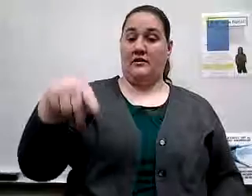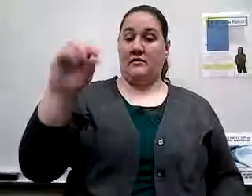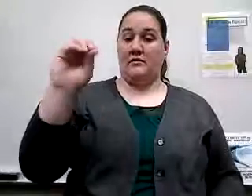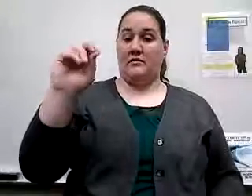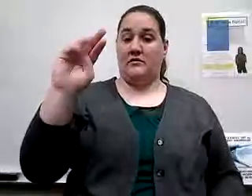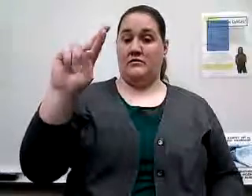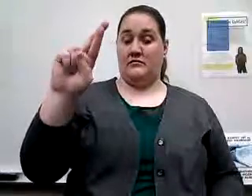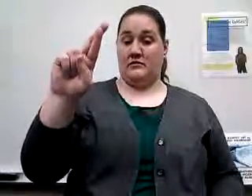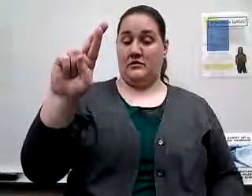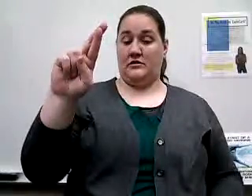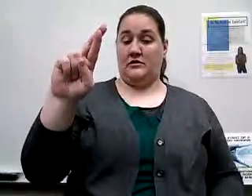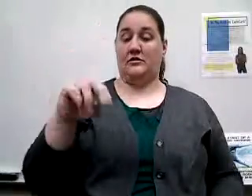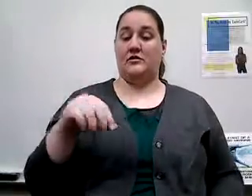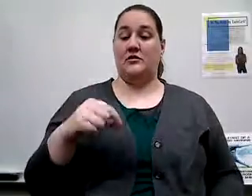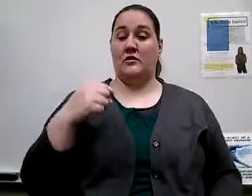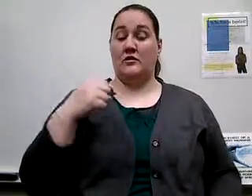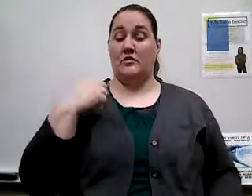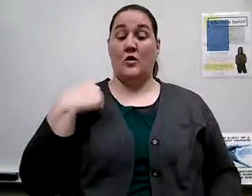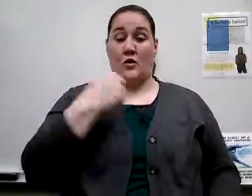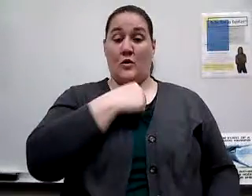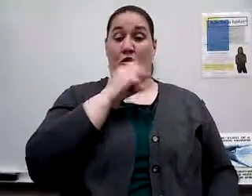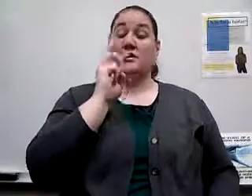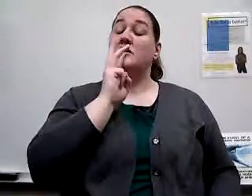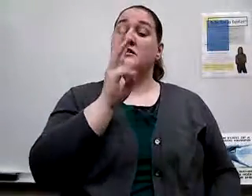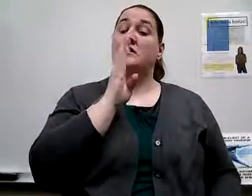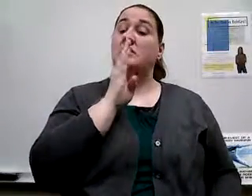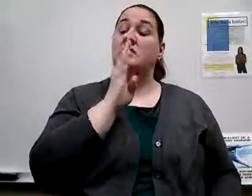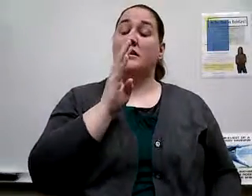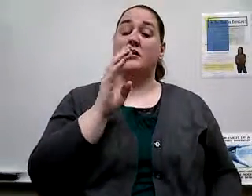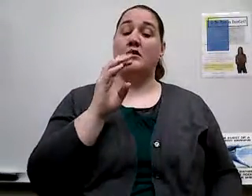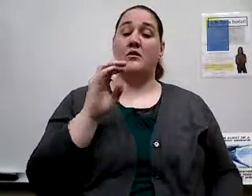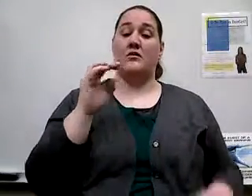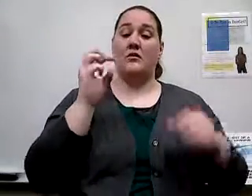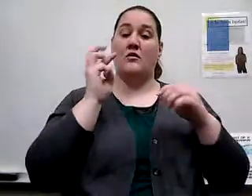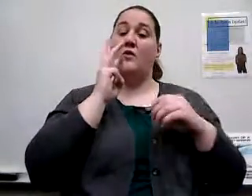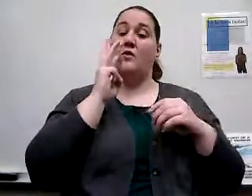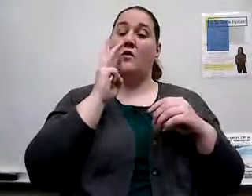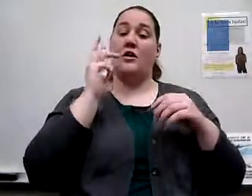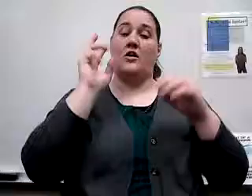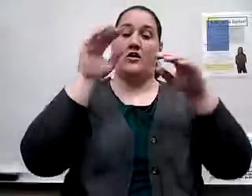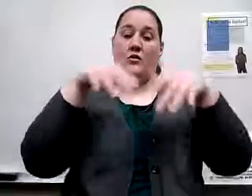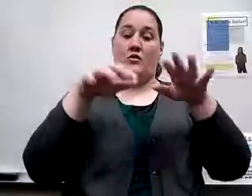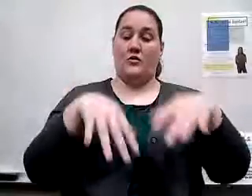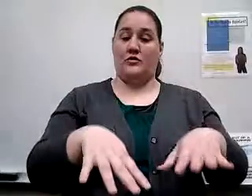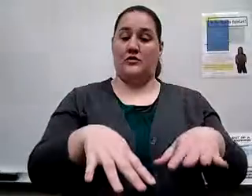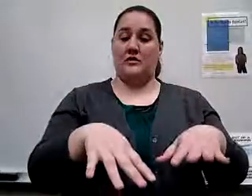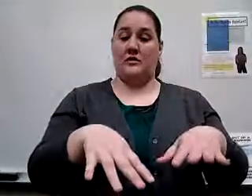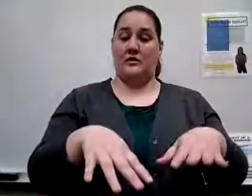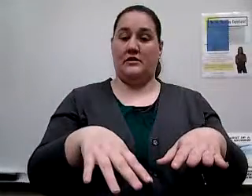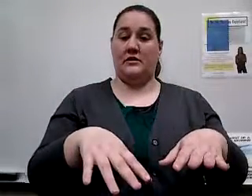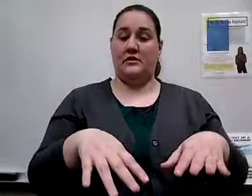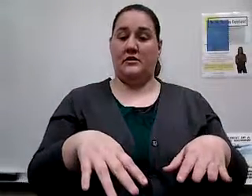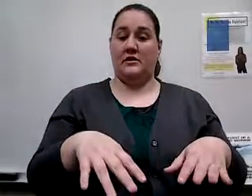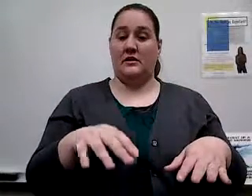oceans and we looked at principles of desalination, what was one principle that we used in desalination as far